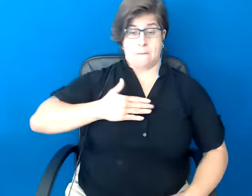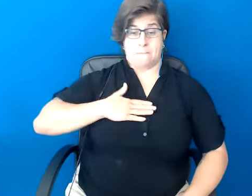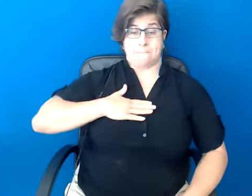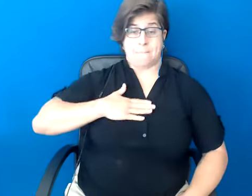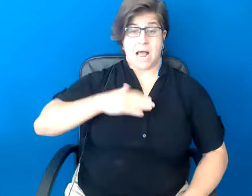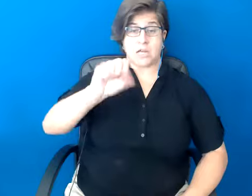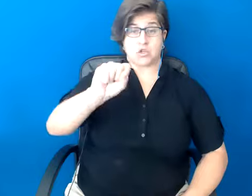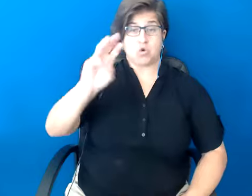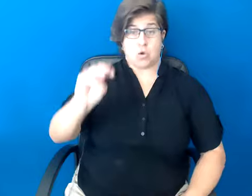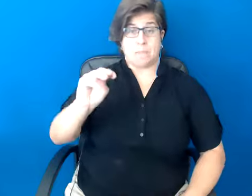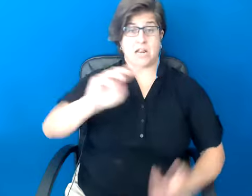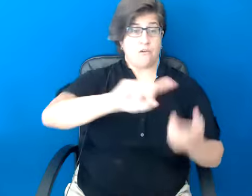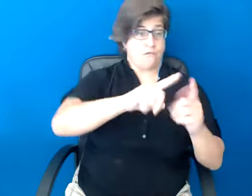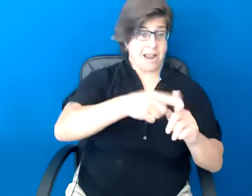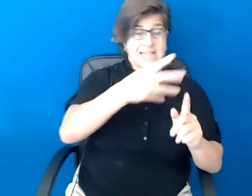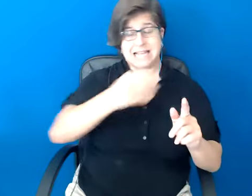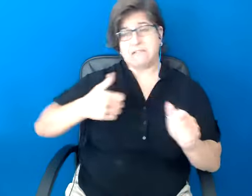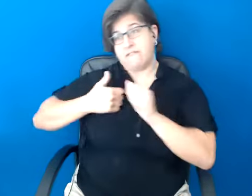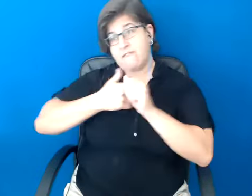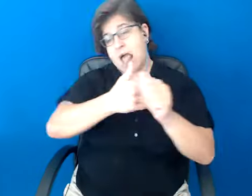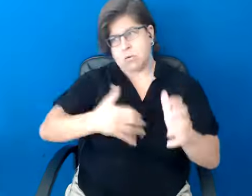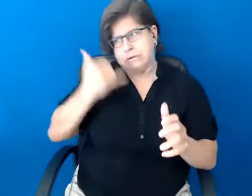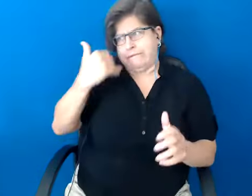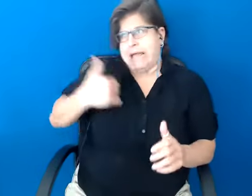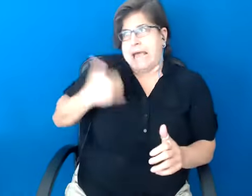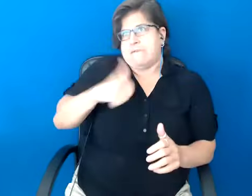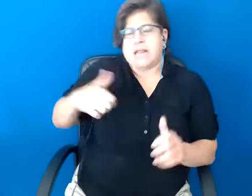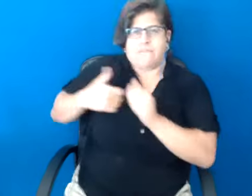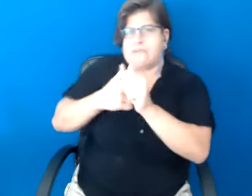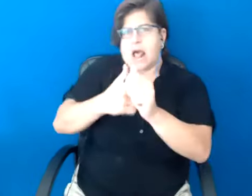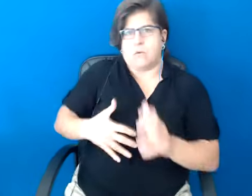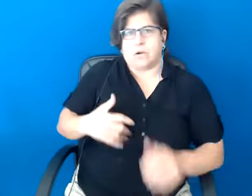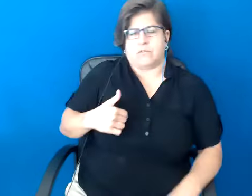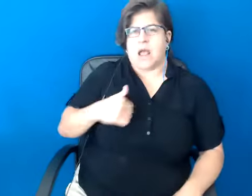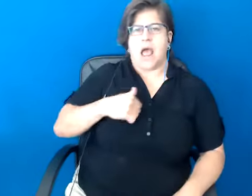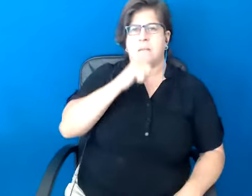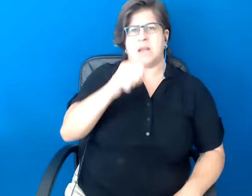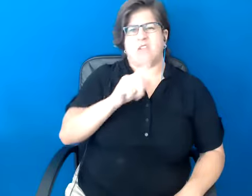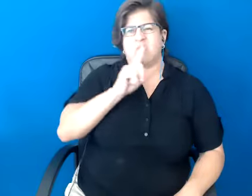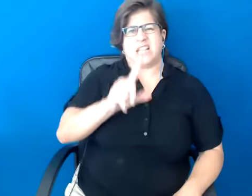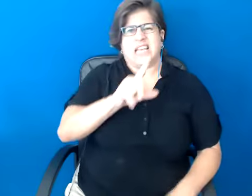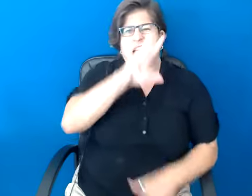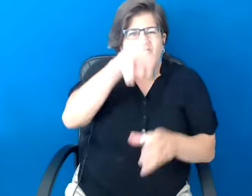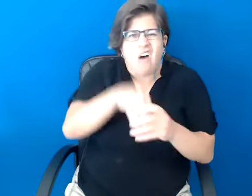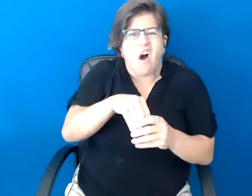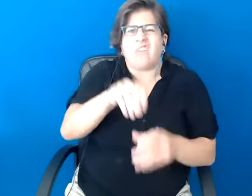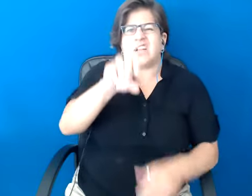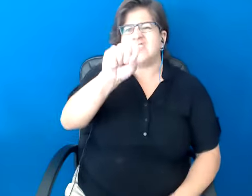about social media here too, right? So most of my social media friends and followers, if I have any followers,